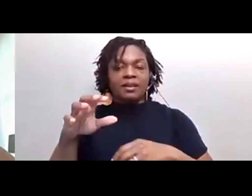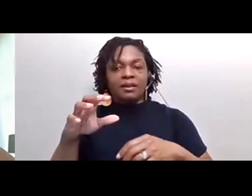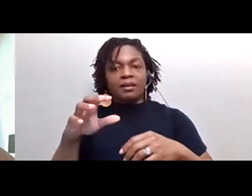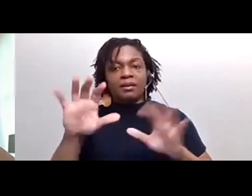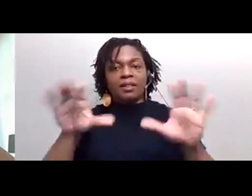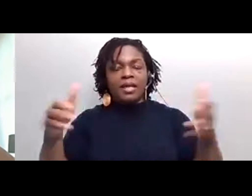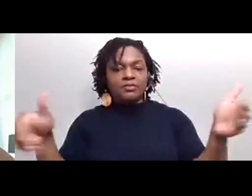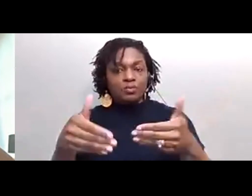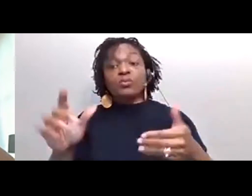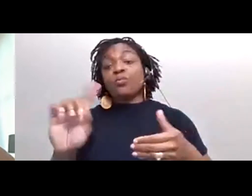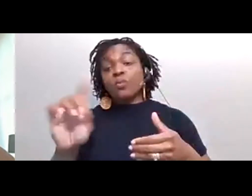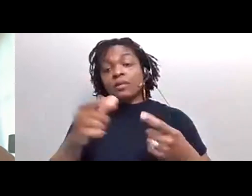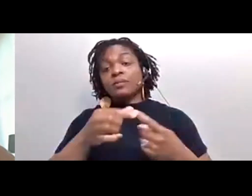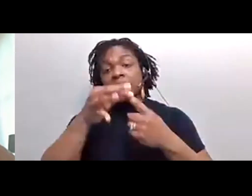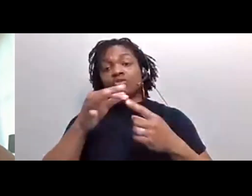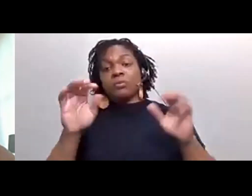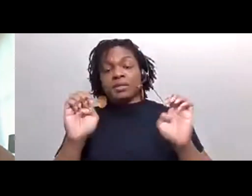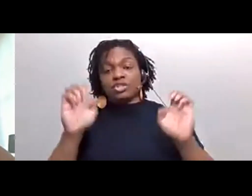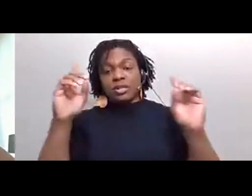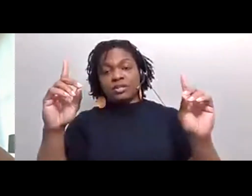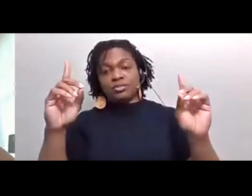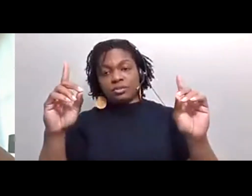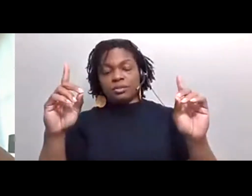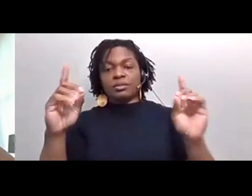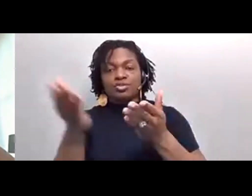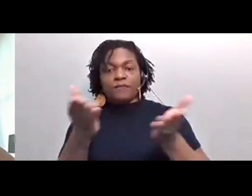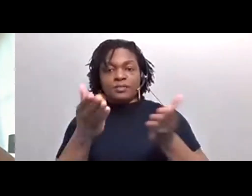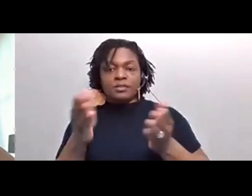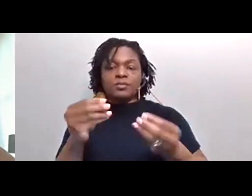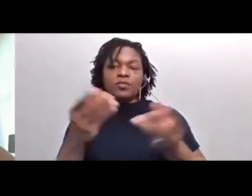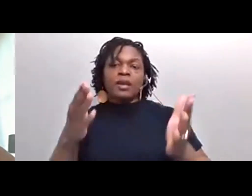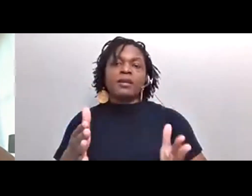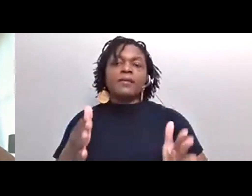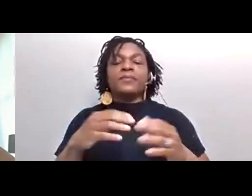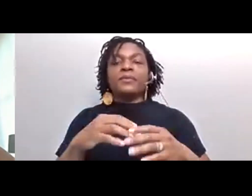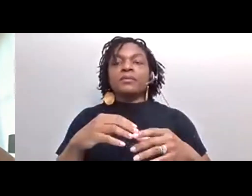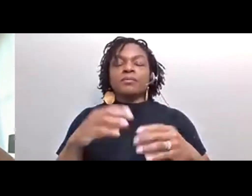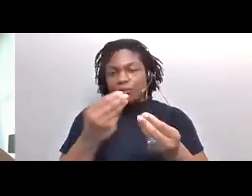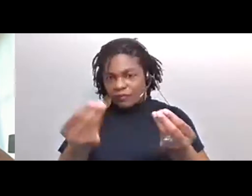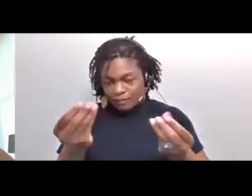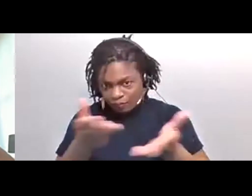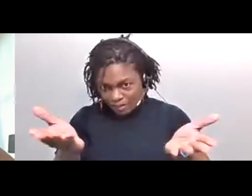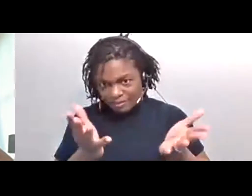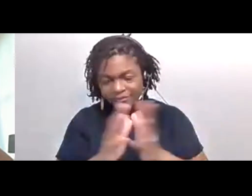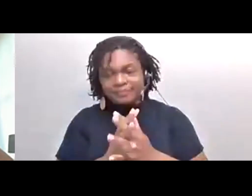are being provided. So it does not, it doesn't compel the schools to put them in place. It just